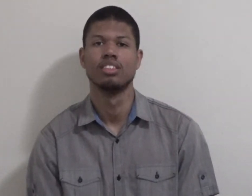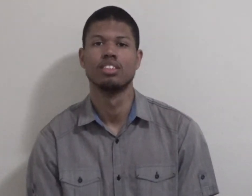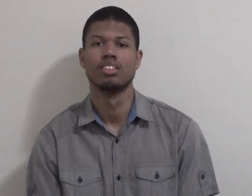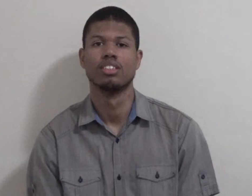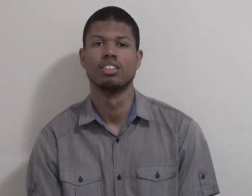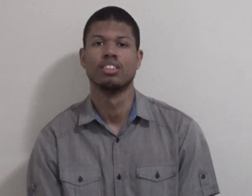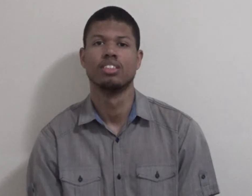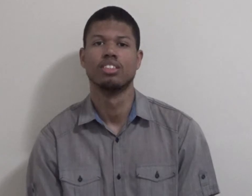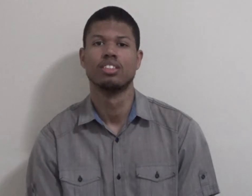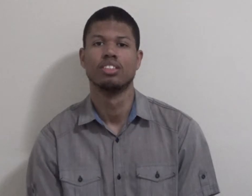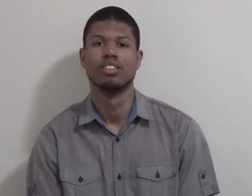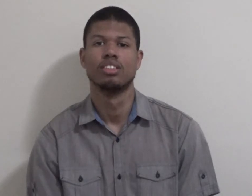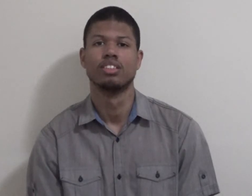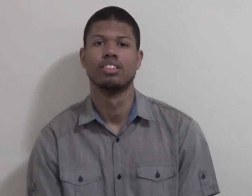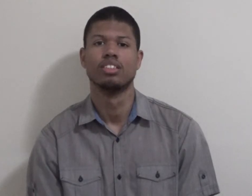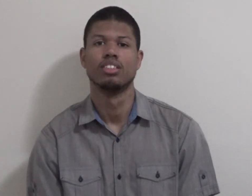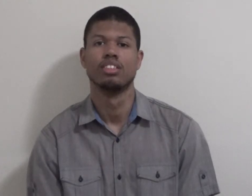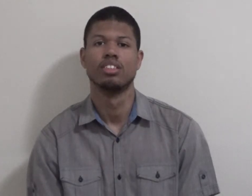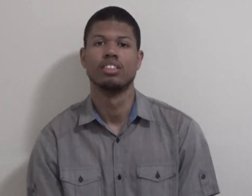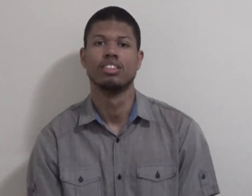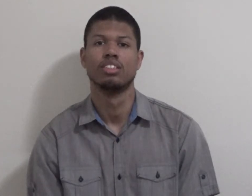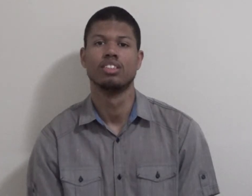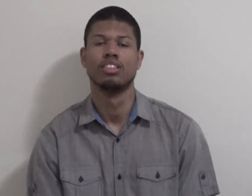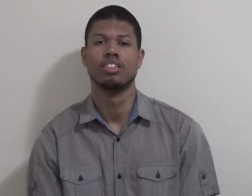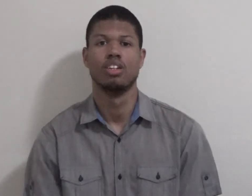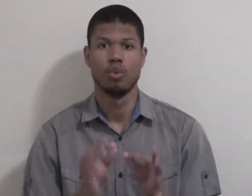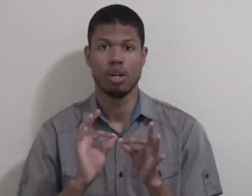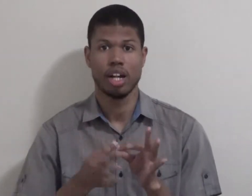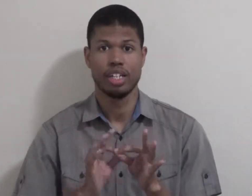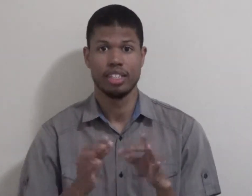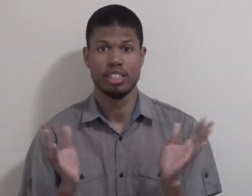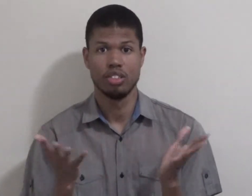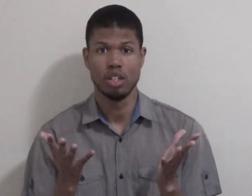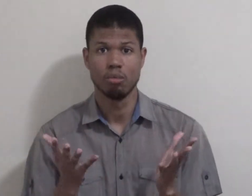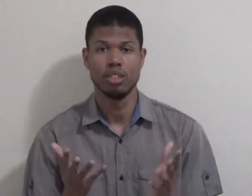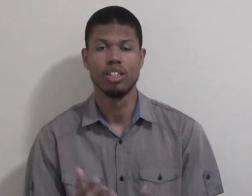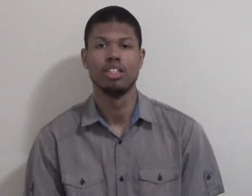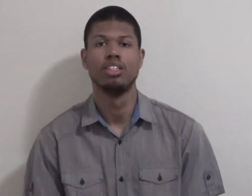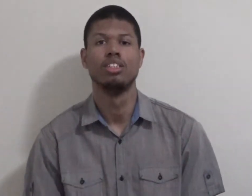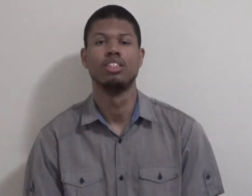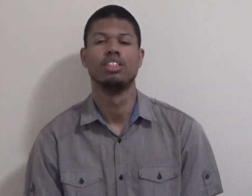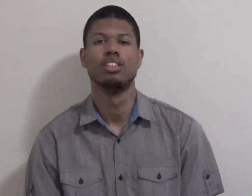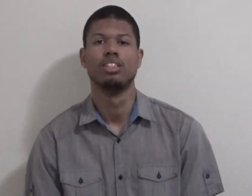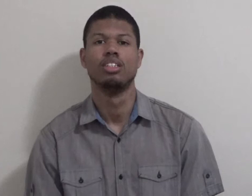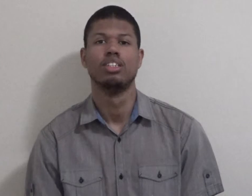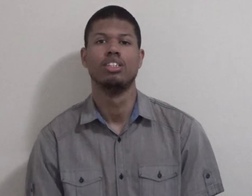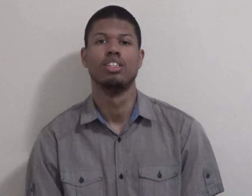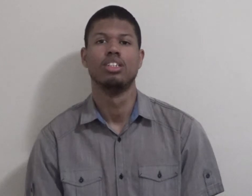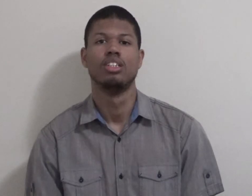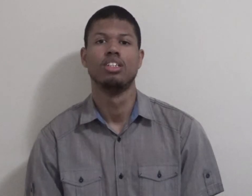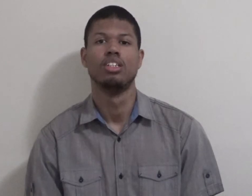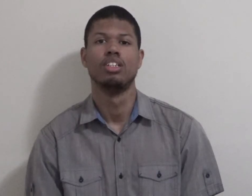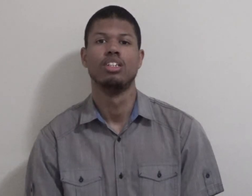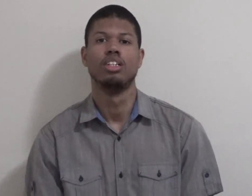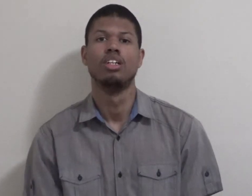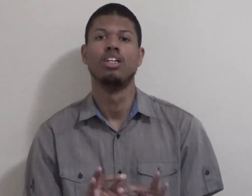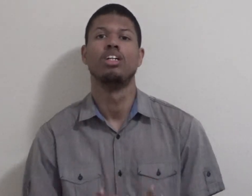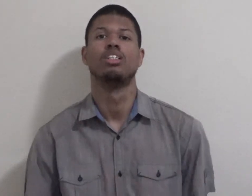is interpreting. It is important that the difference between interpreting and translating be clearly